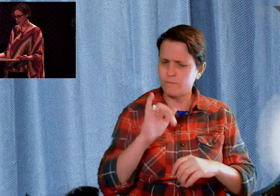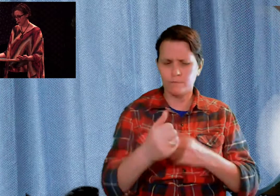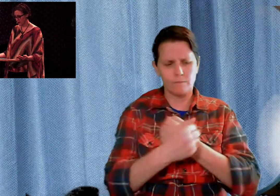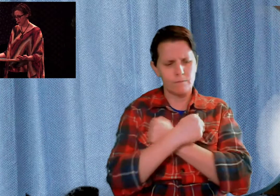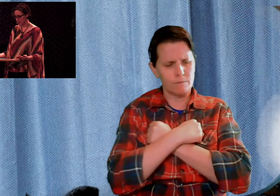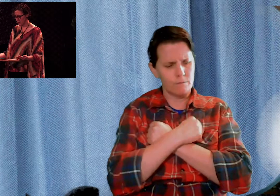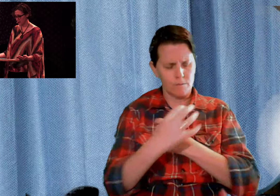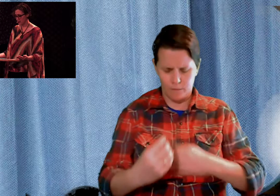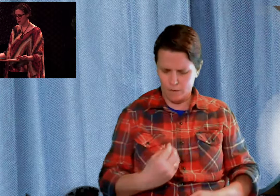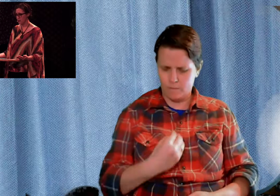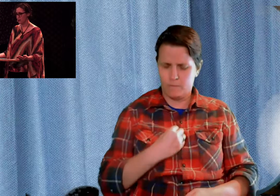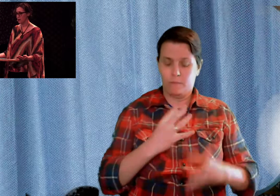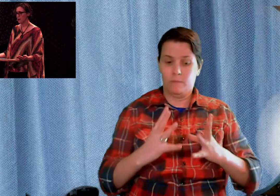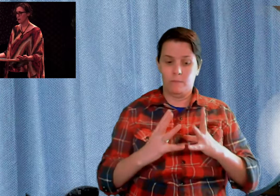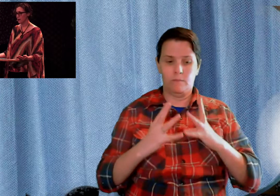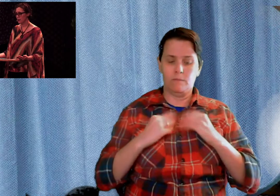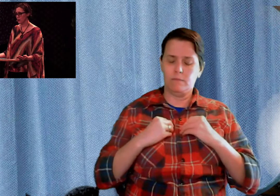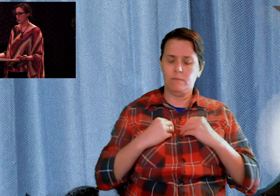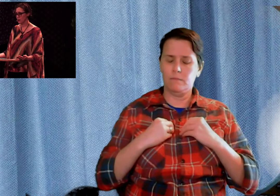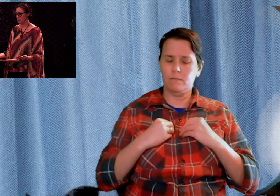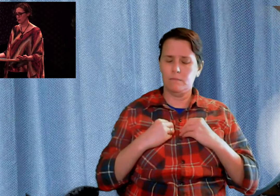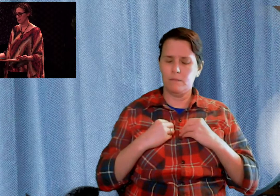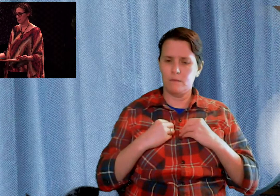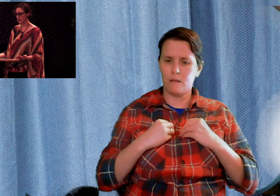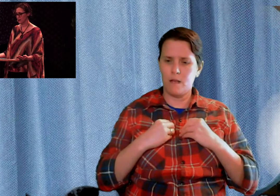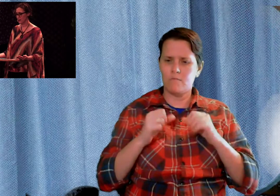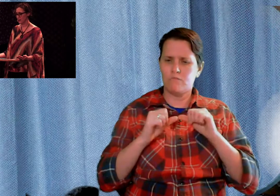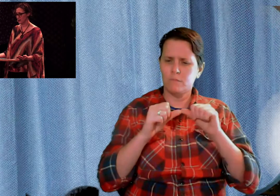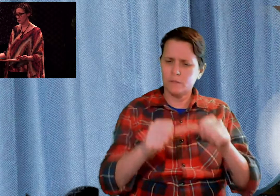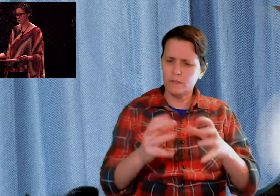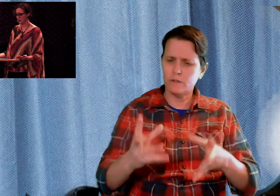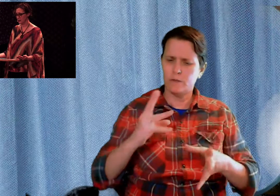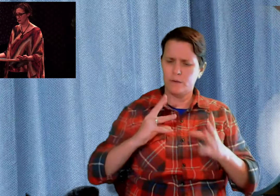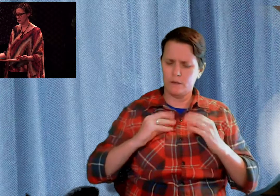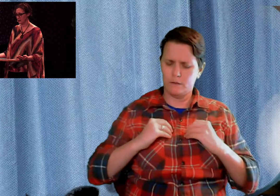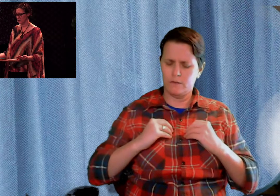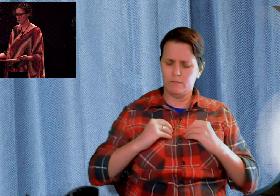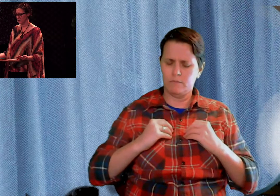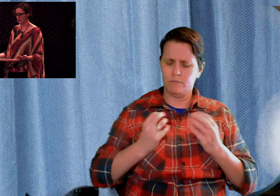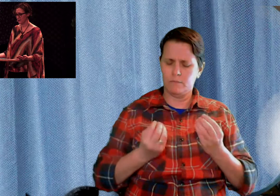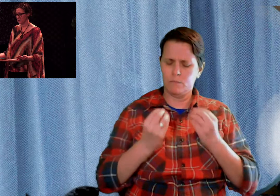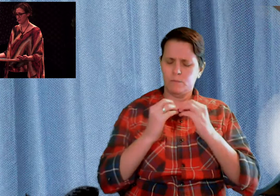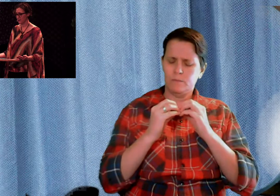Receive it, and then receive even more in the silence.